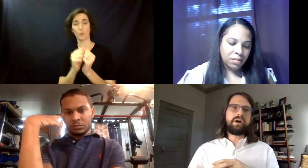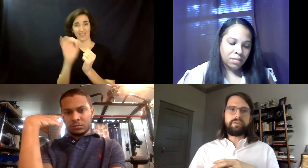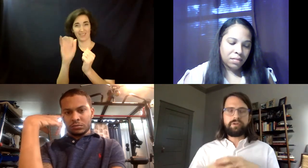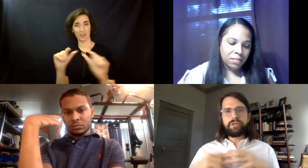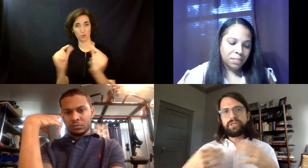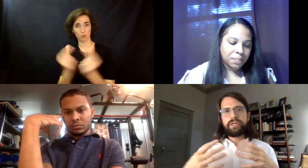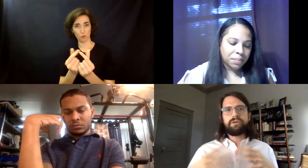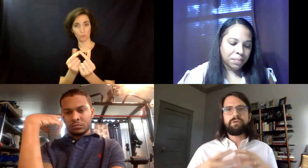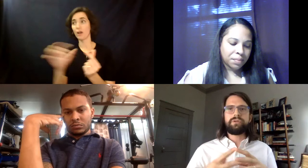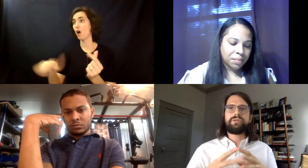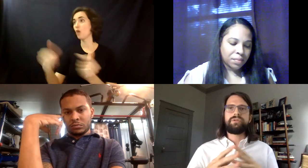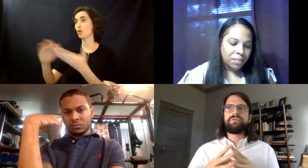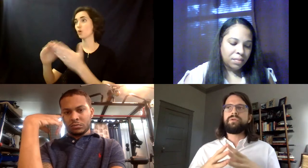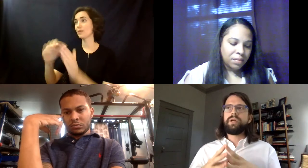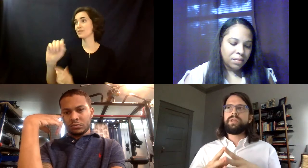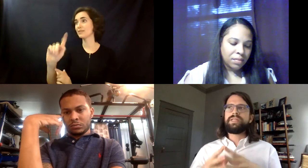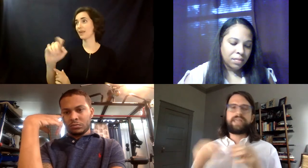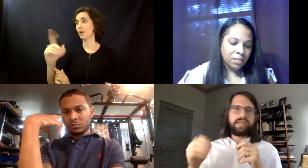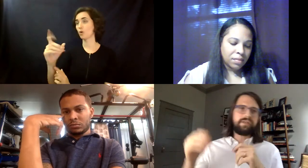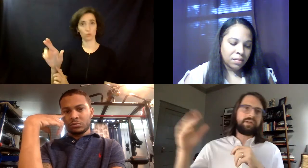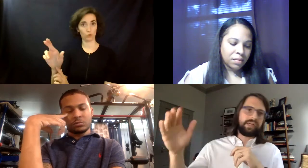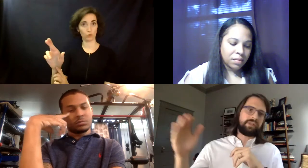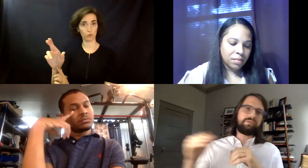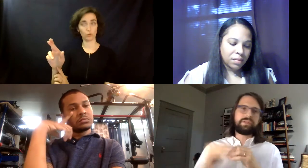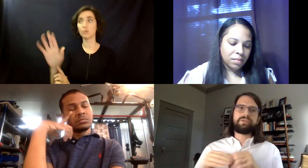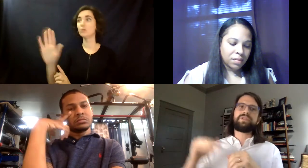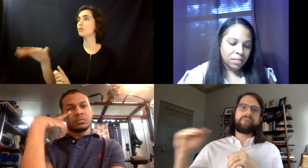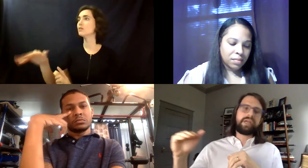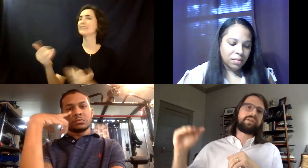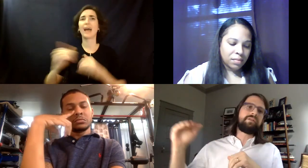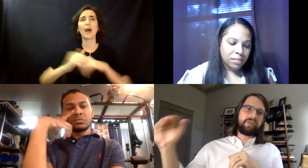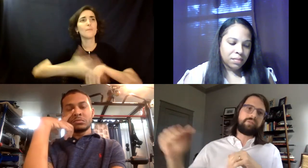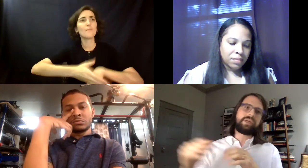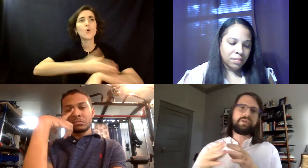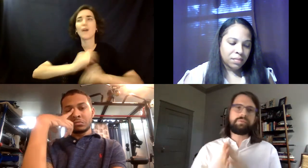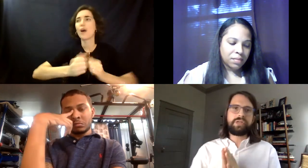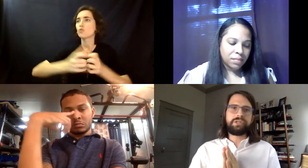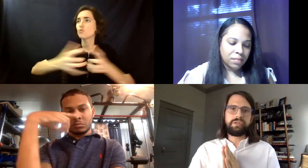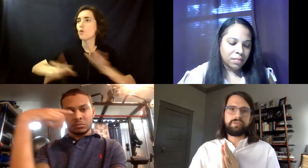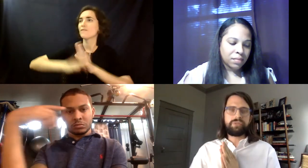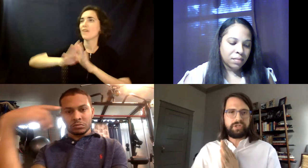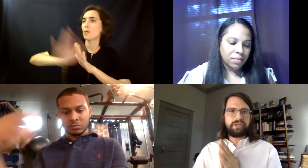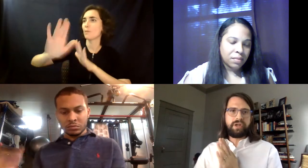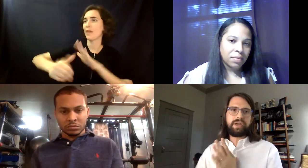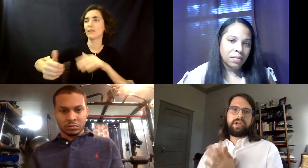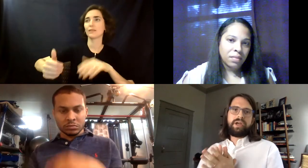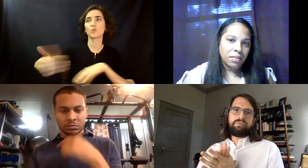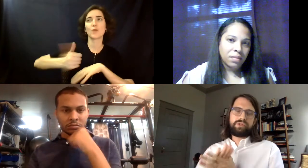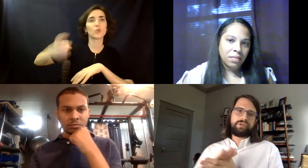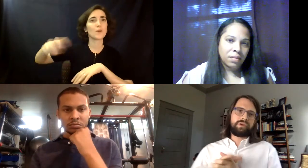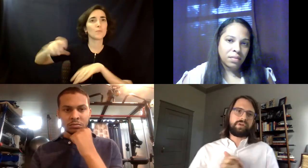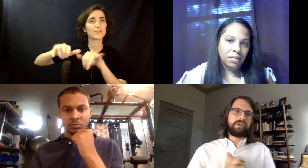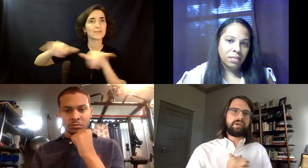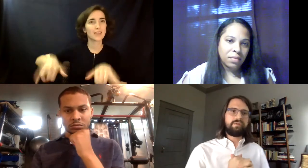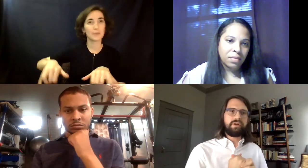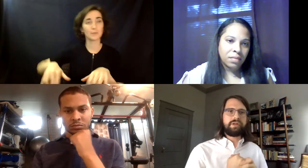other community stakeholders to take it to the next level, to expand and develop that transportation system, just like what you just